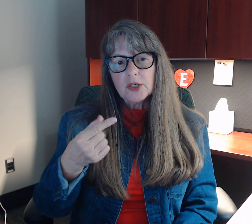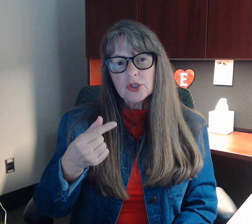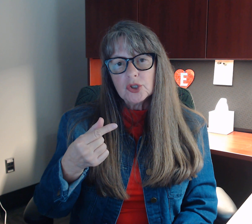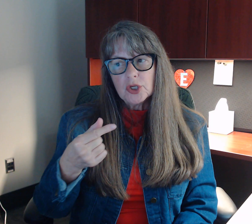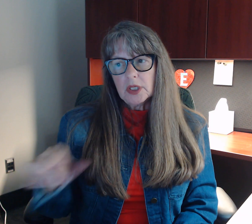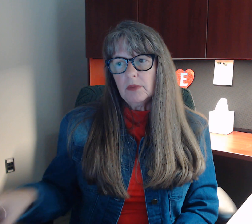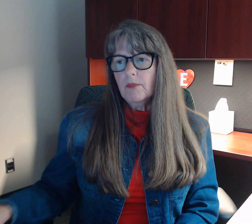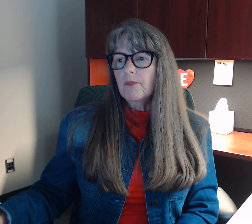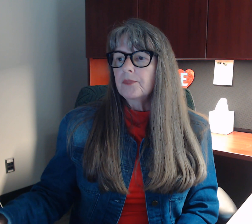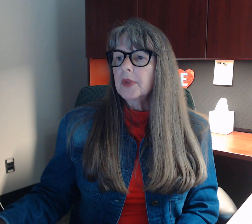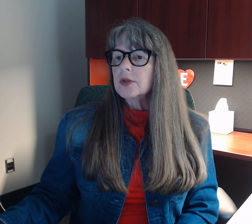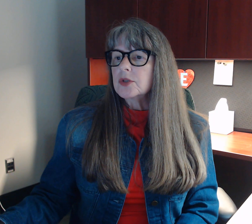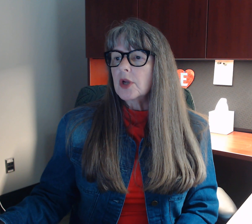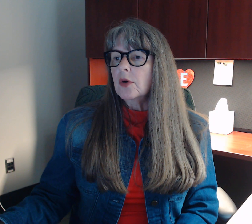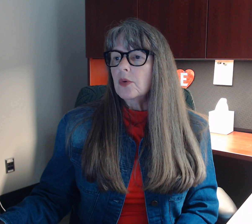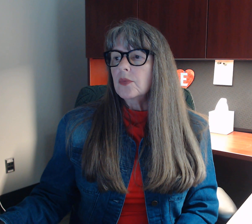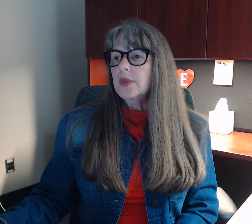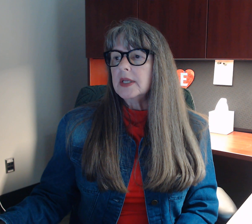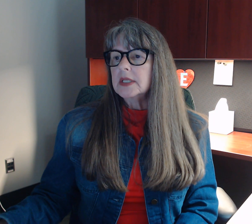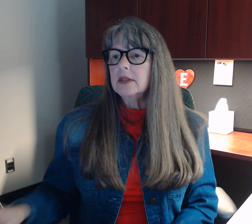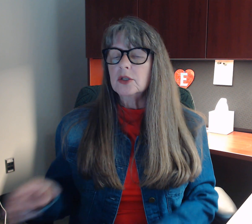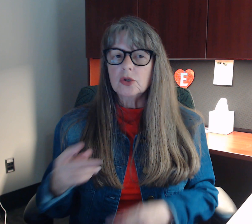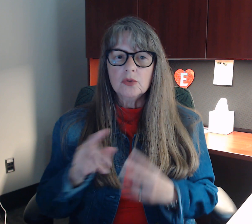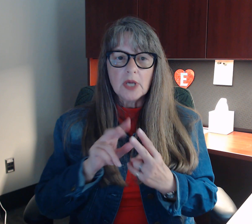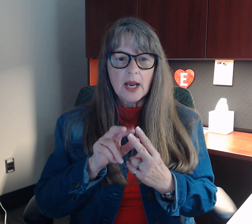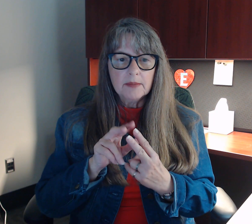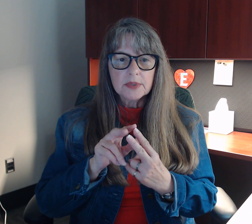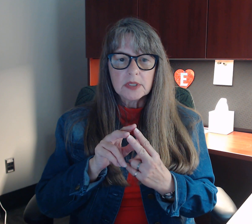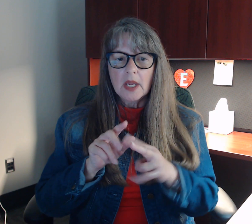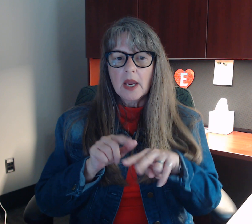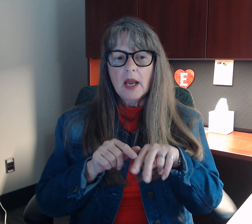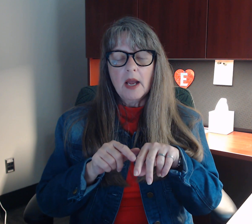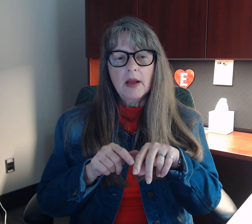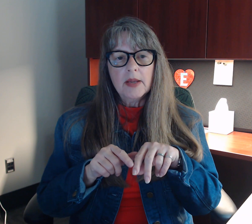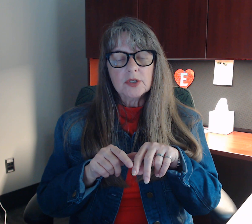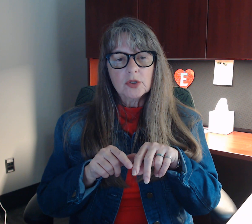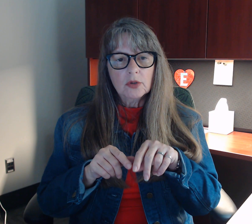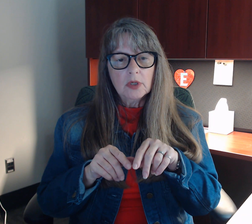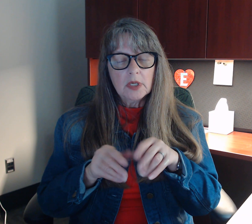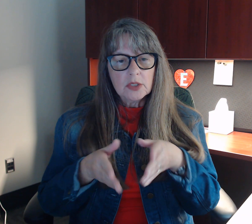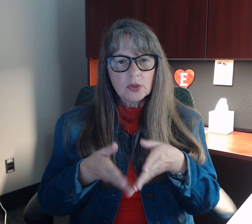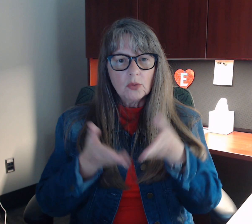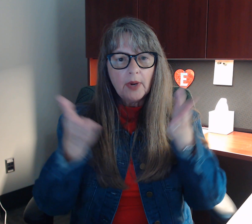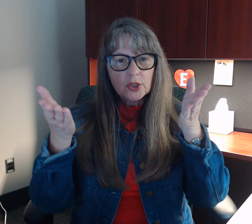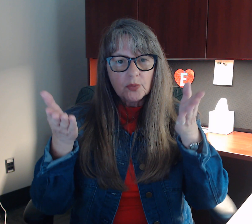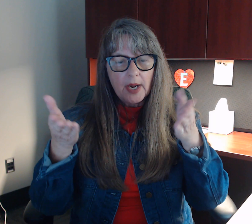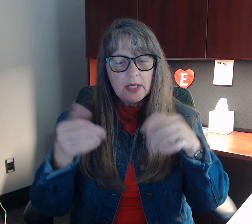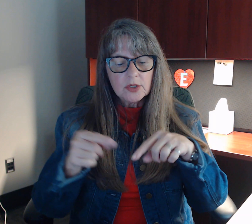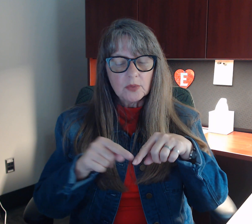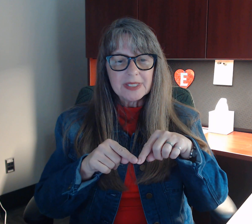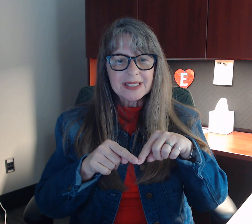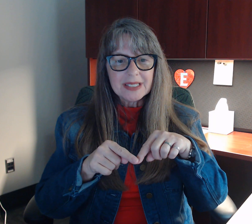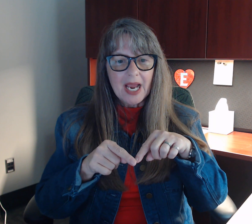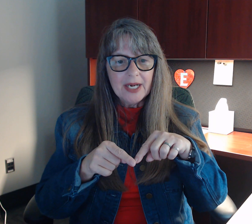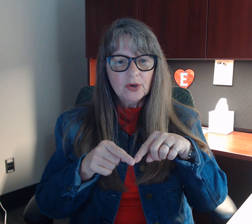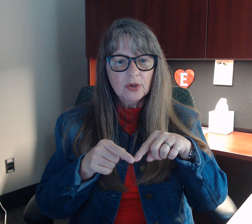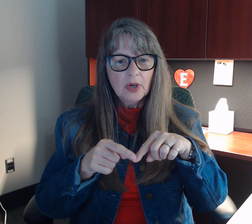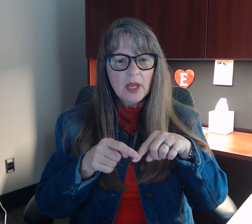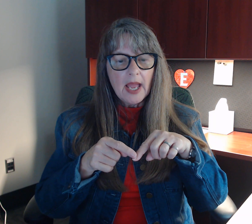mmHg. So they said the two types is the graduated, so it's tighter at